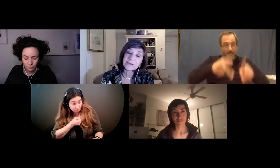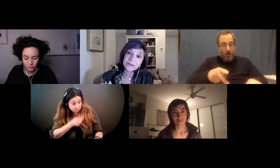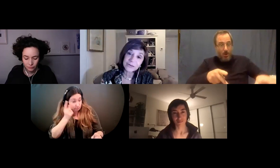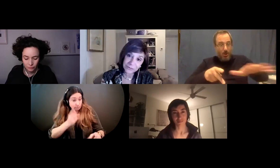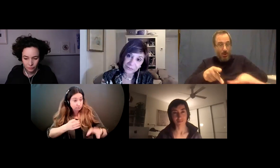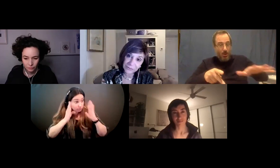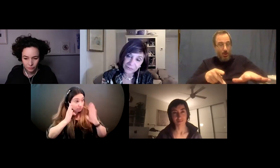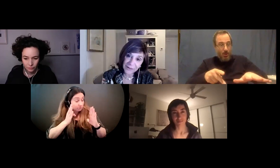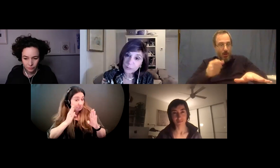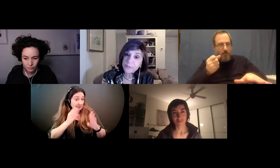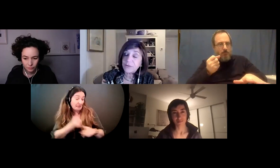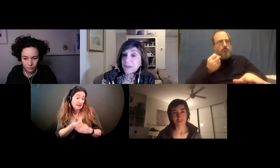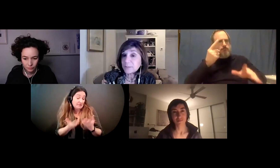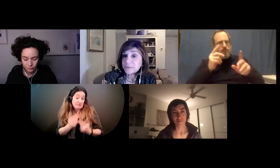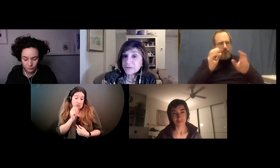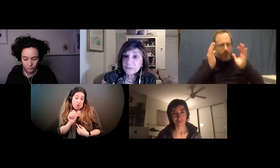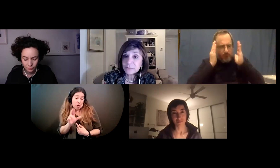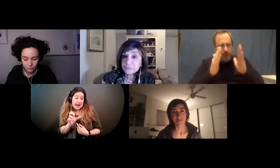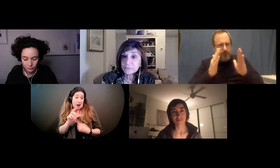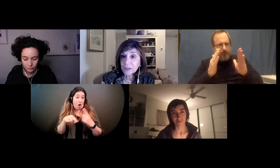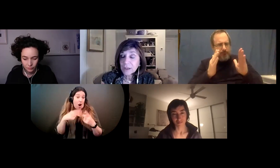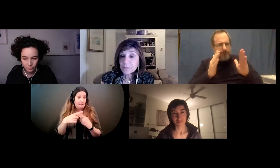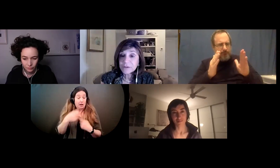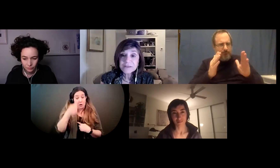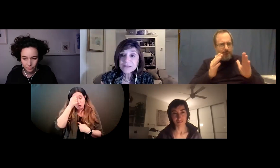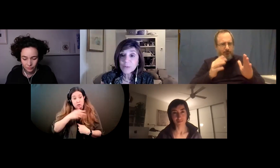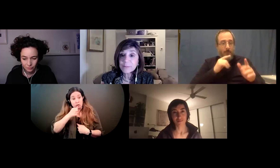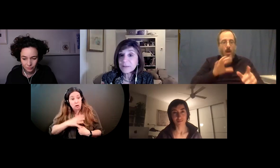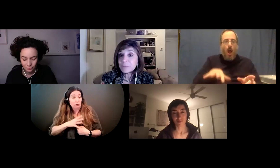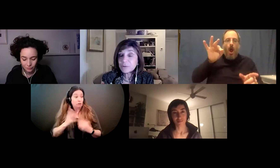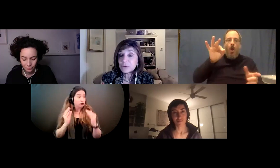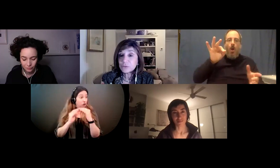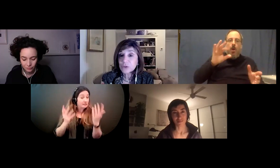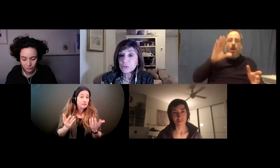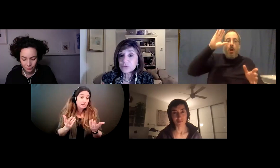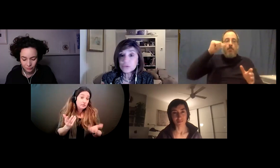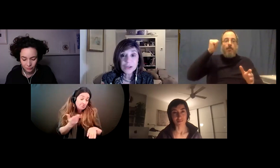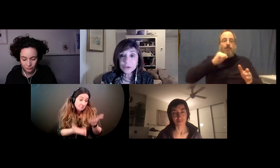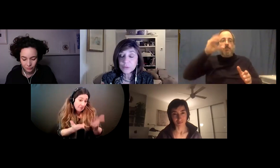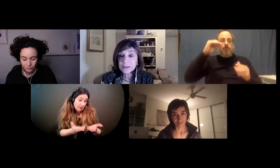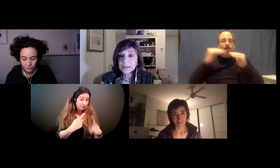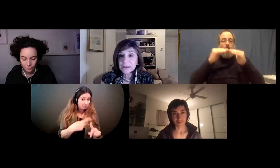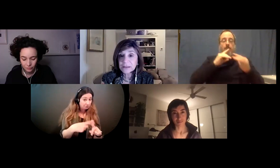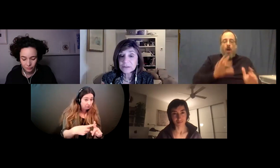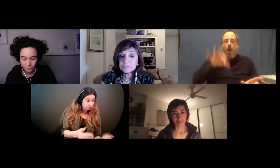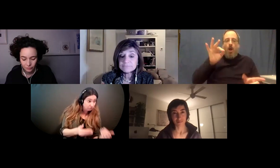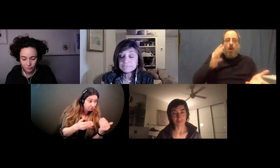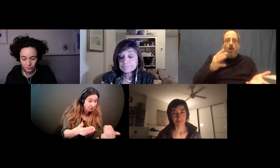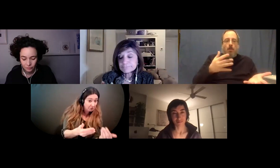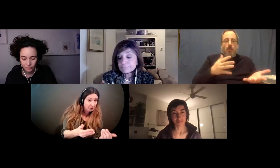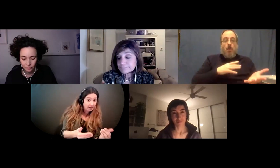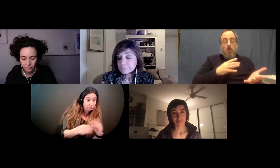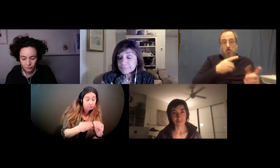politically, that will be very helpful to you. Because this way, people who genuinely